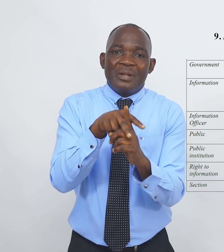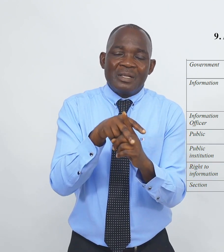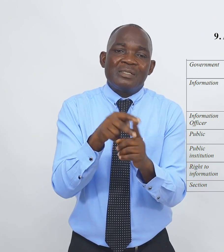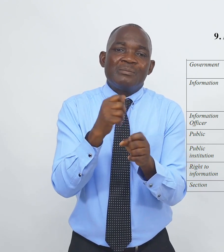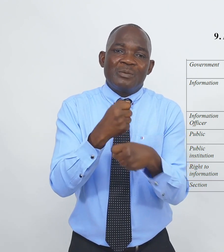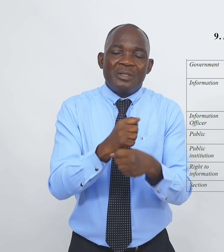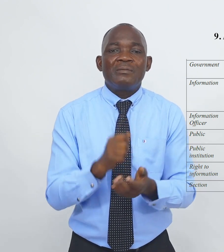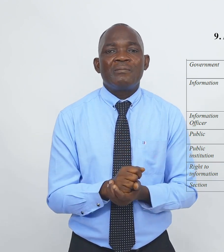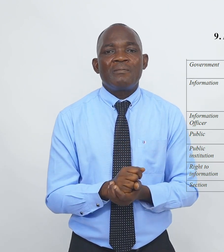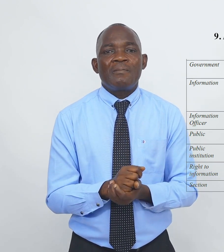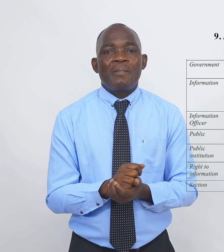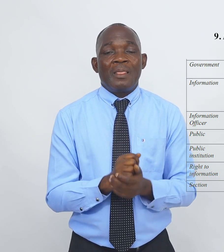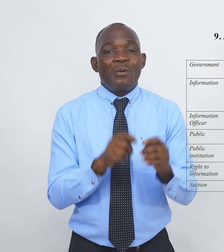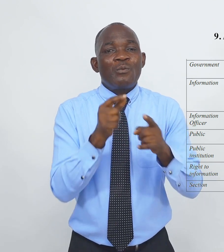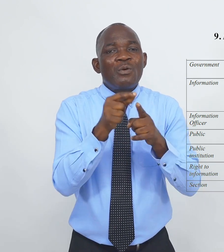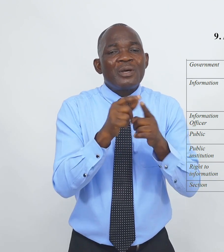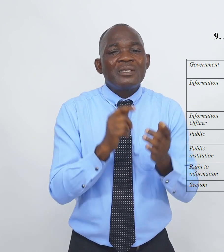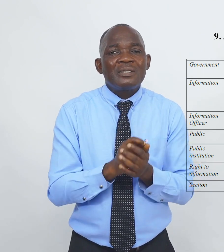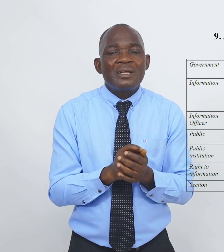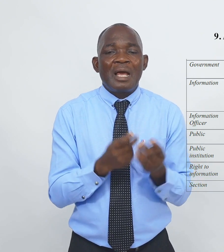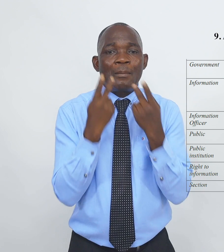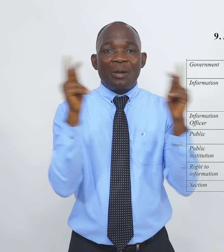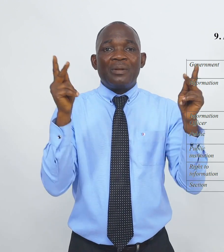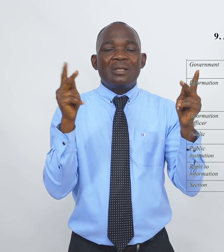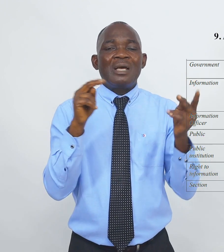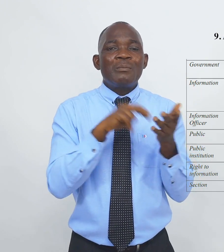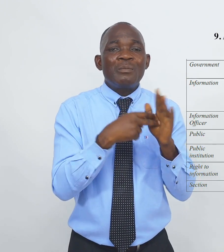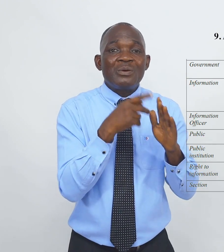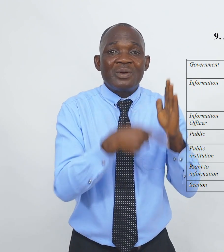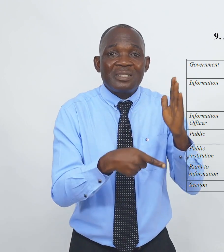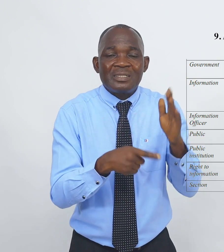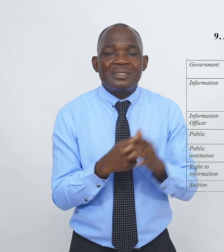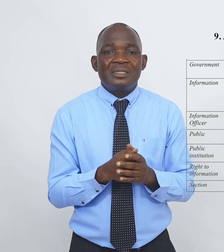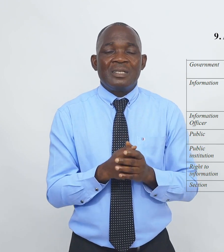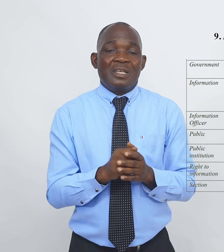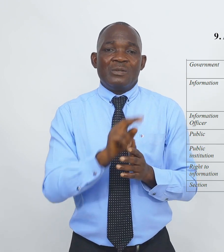made. Term. Public. Definition. Used